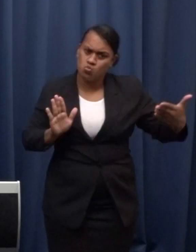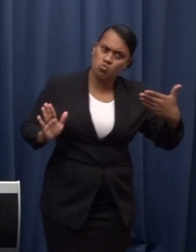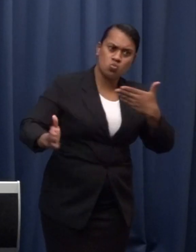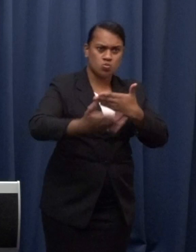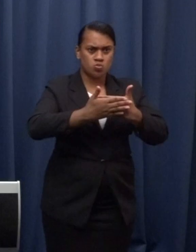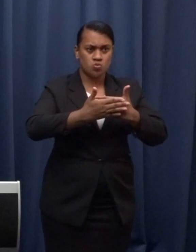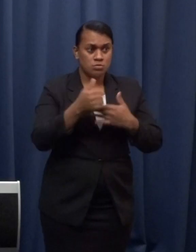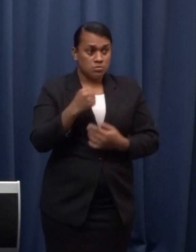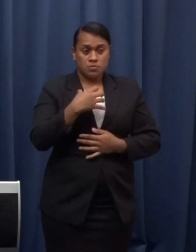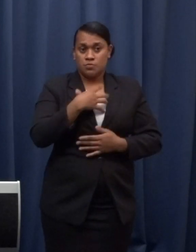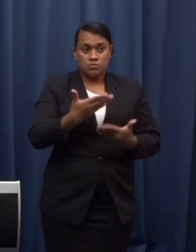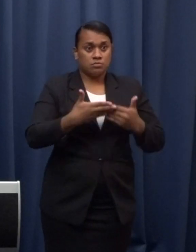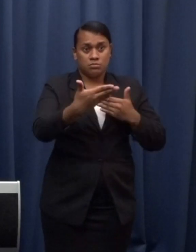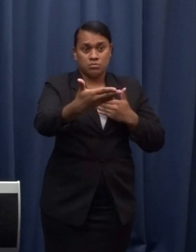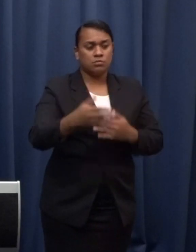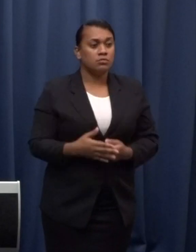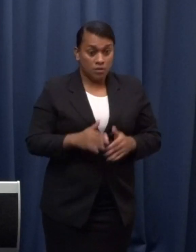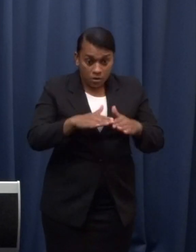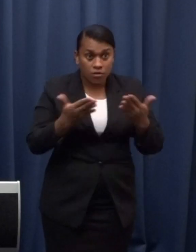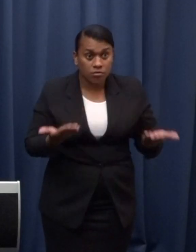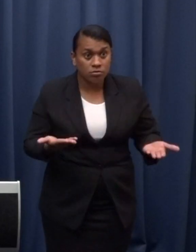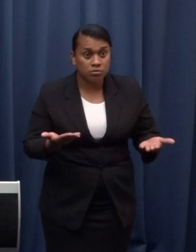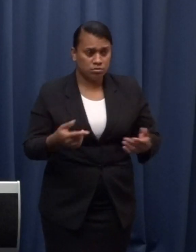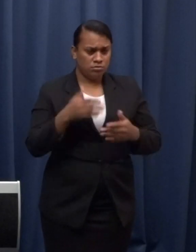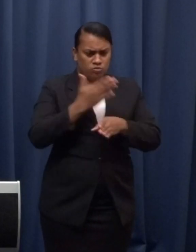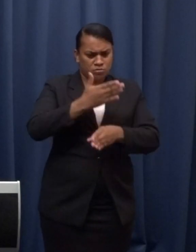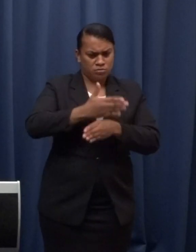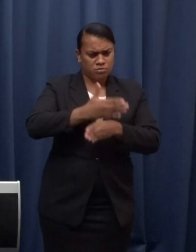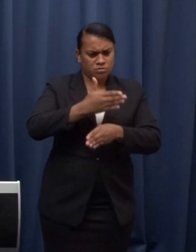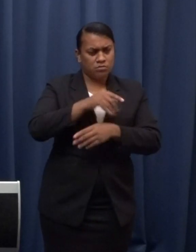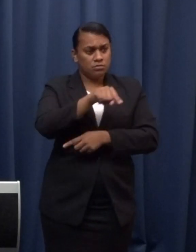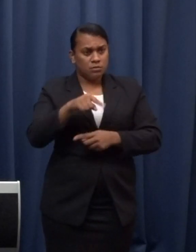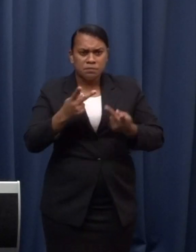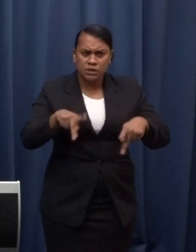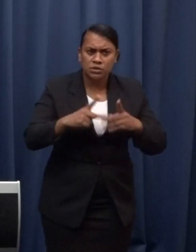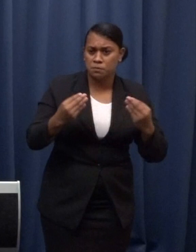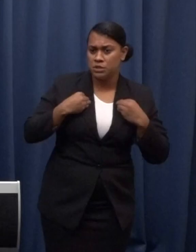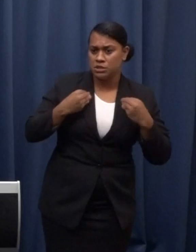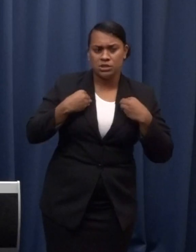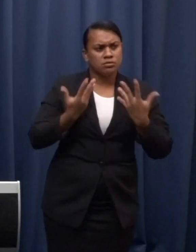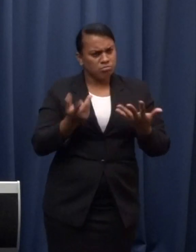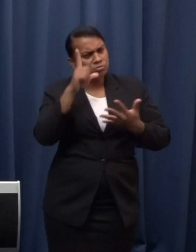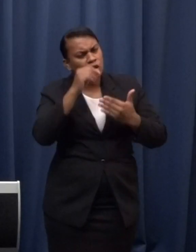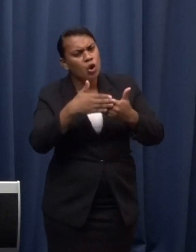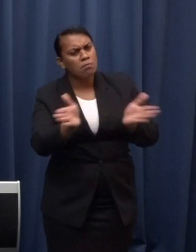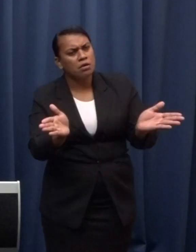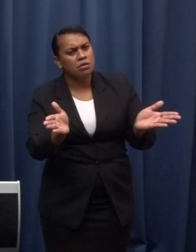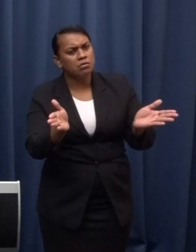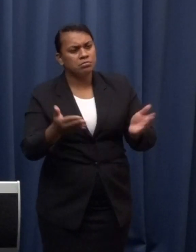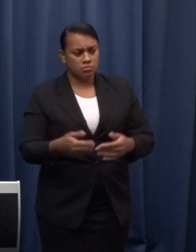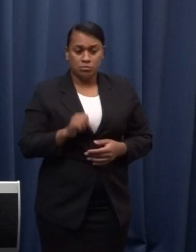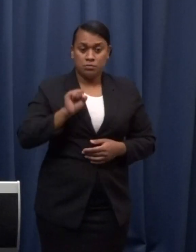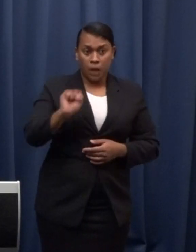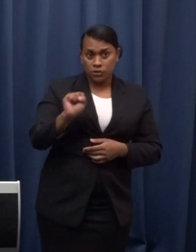At this stage, workplace and businesses may remain open. Buses and Fiji